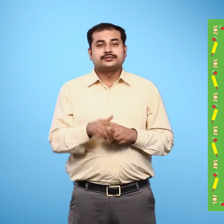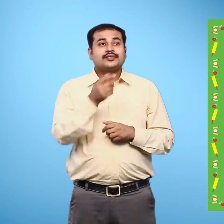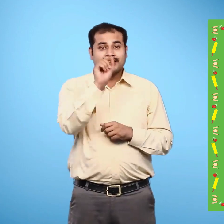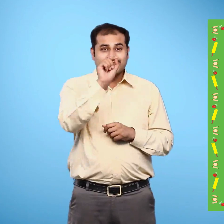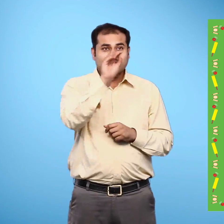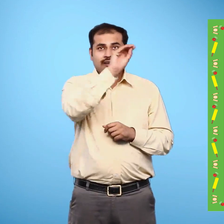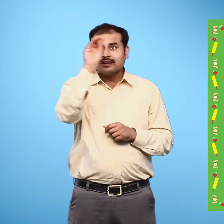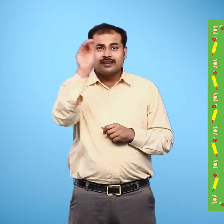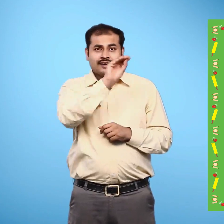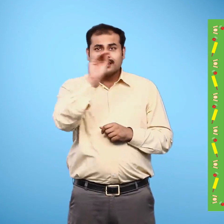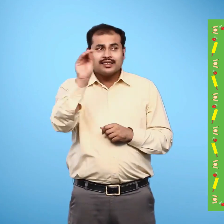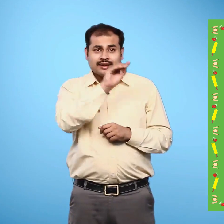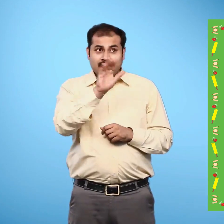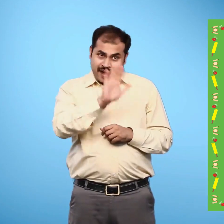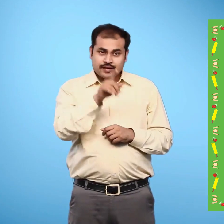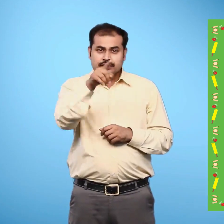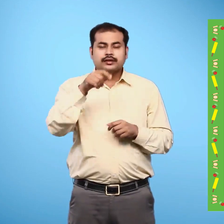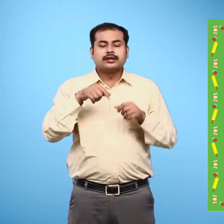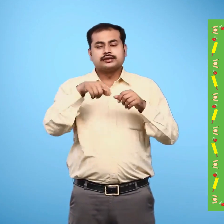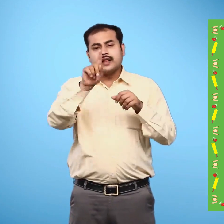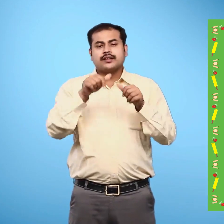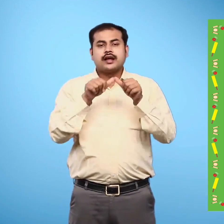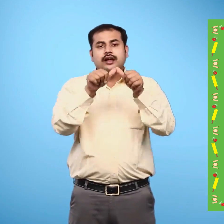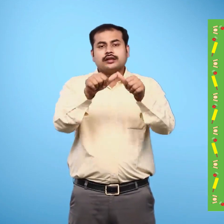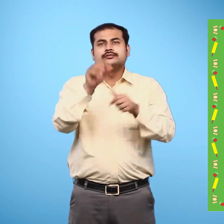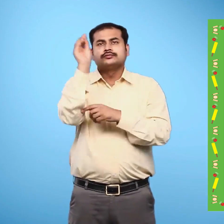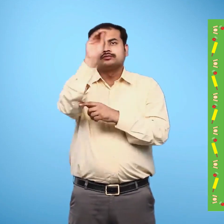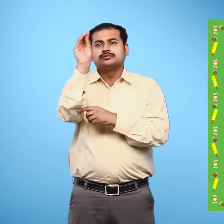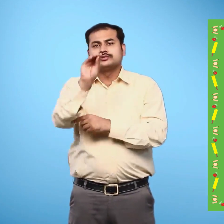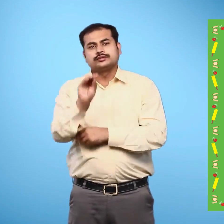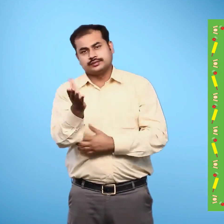where you have to fill a table. In Part 2,